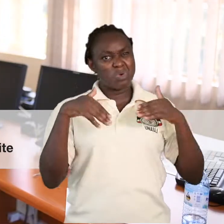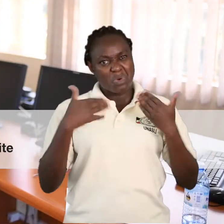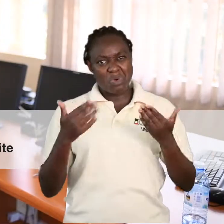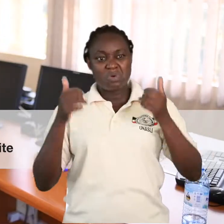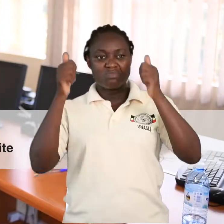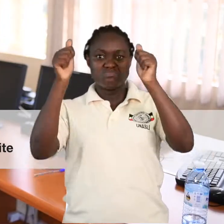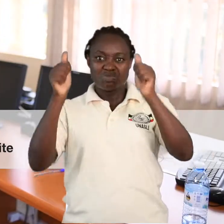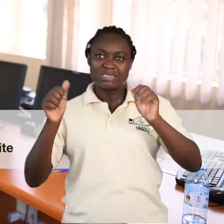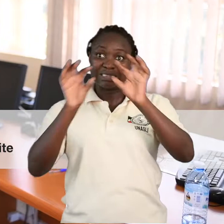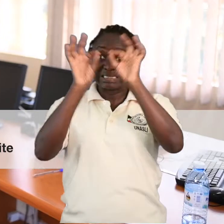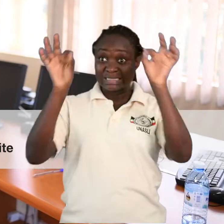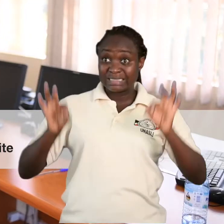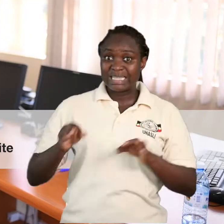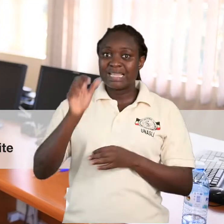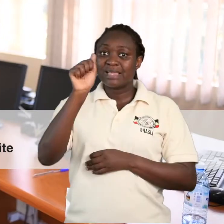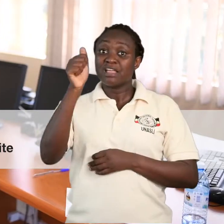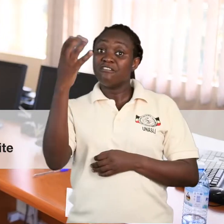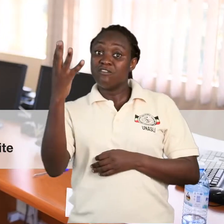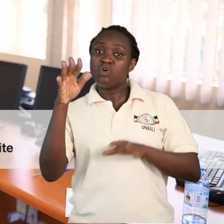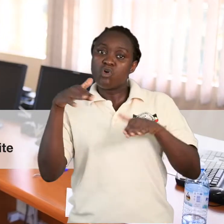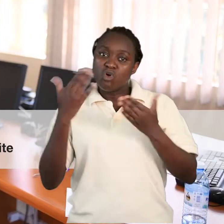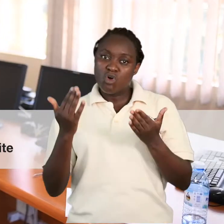even smallest sizes.